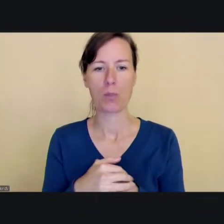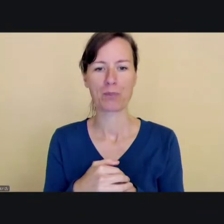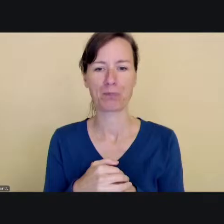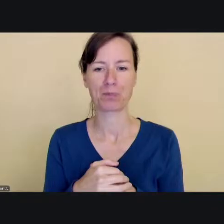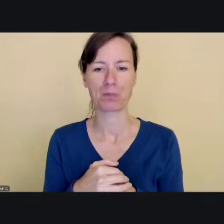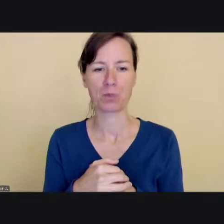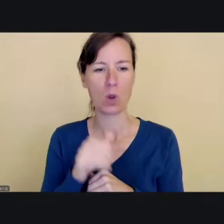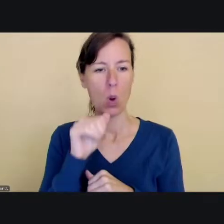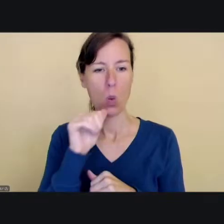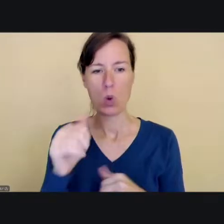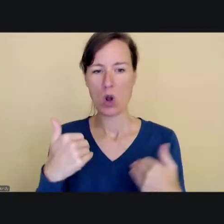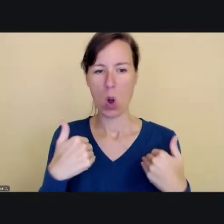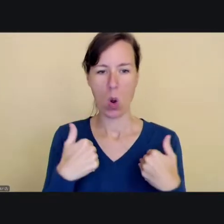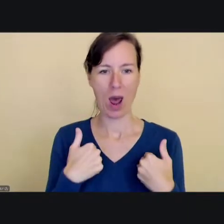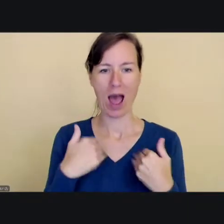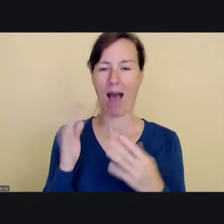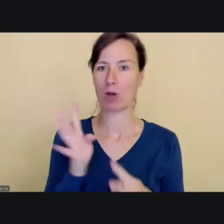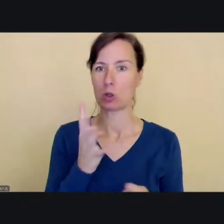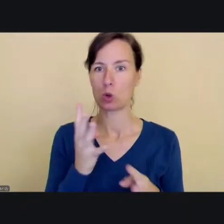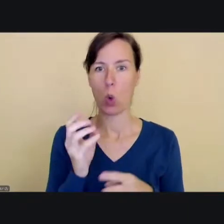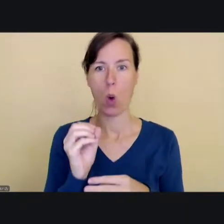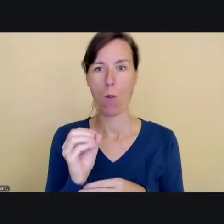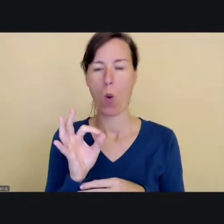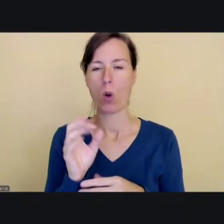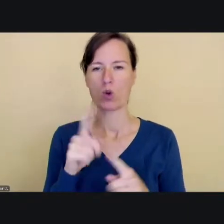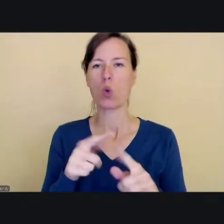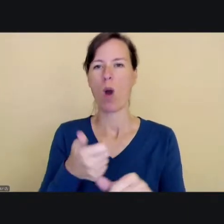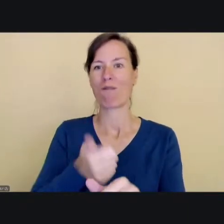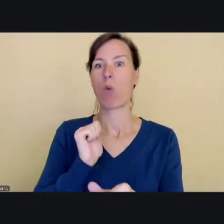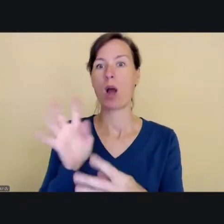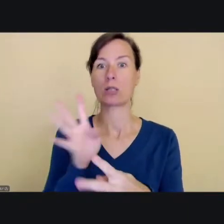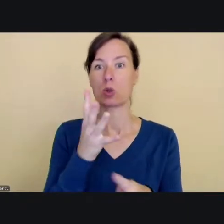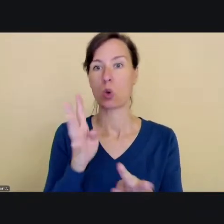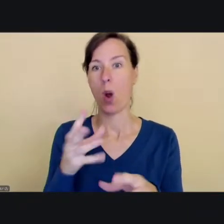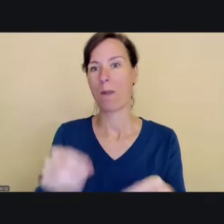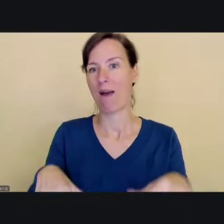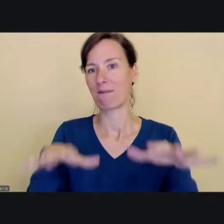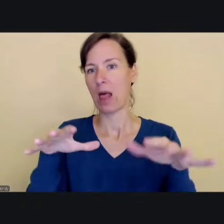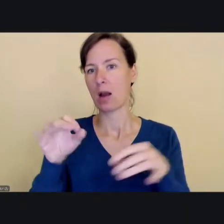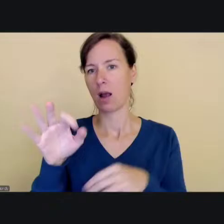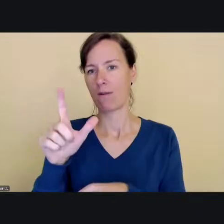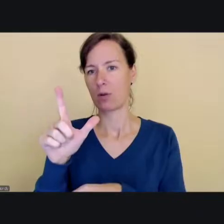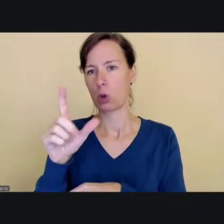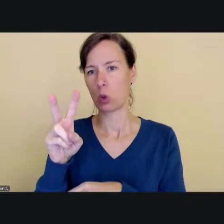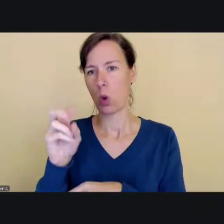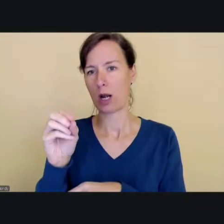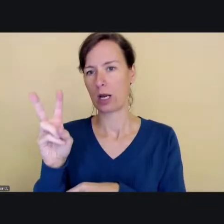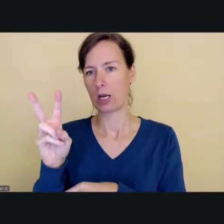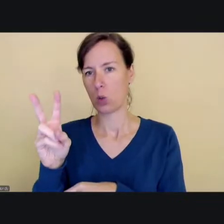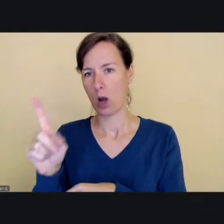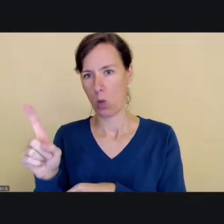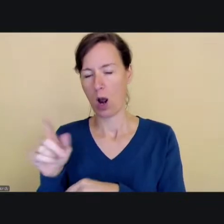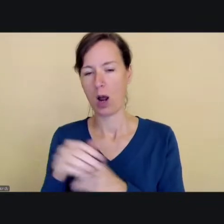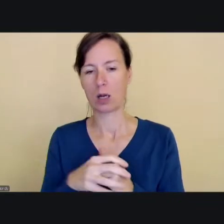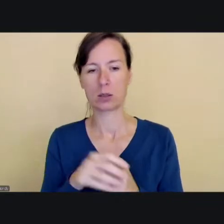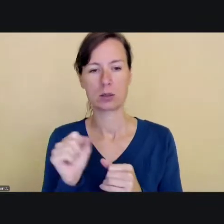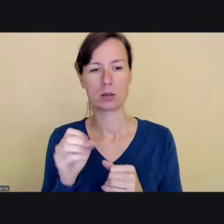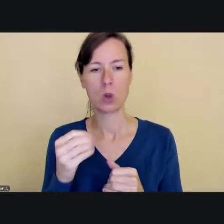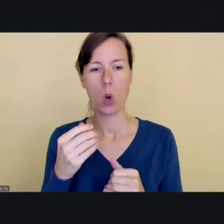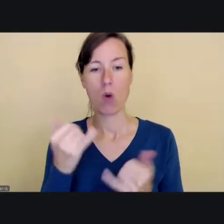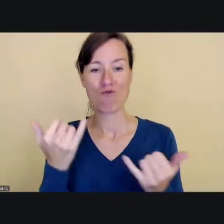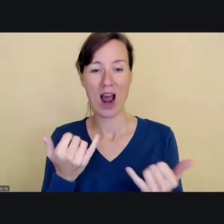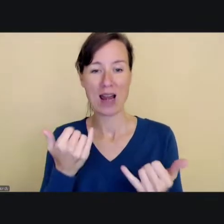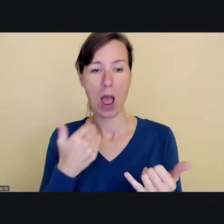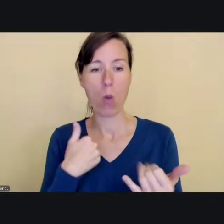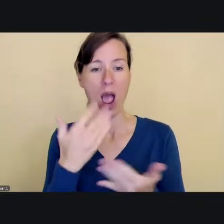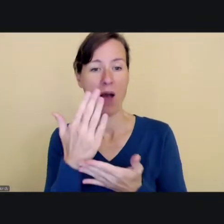again. So right now, I think some of the areas that we had some major concerns as it relates to Parkway has